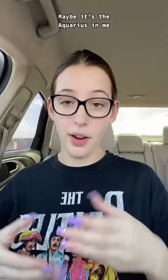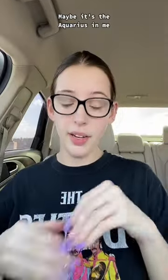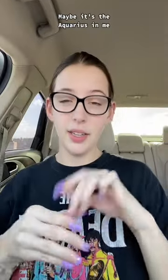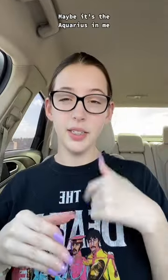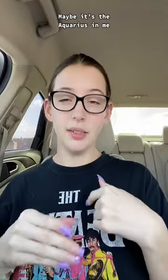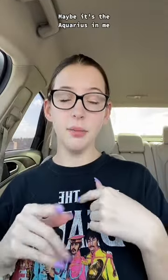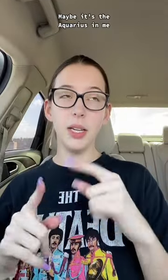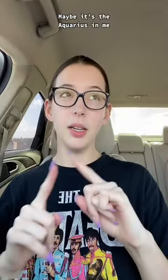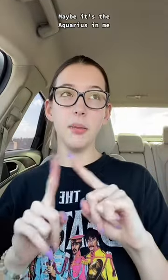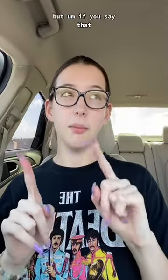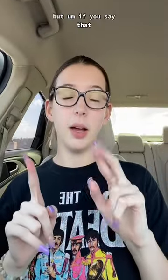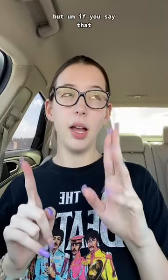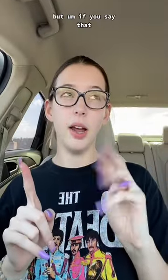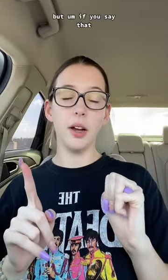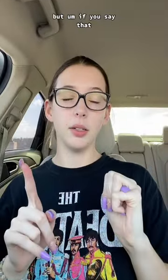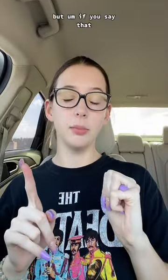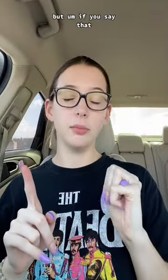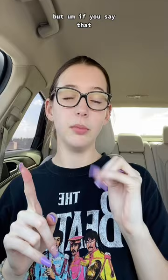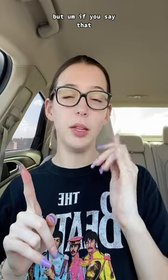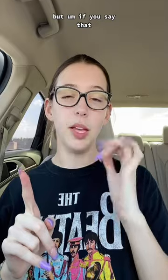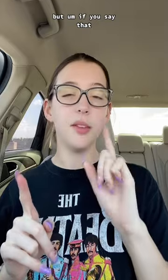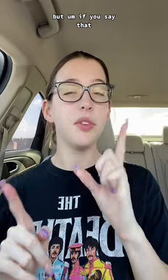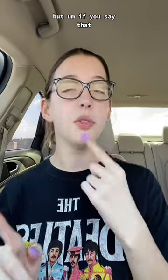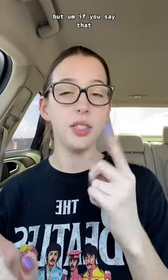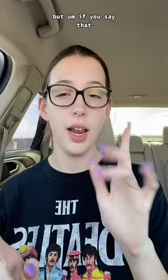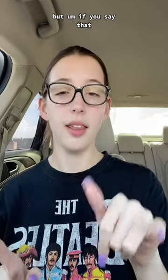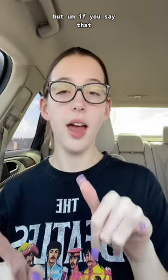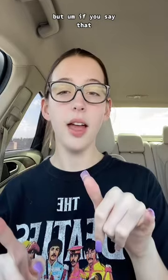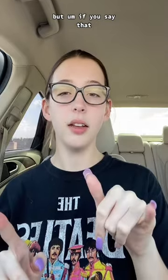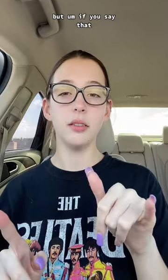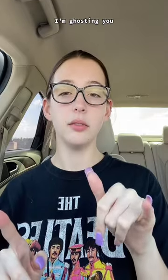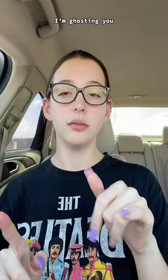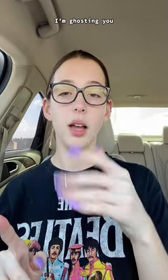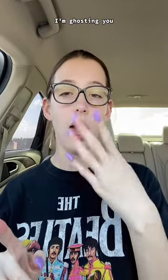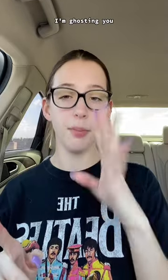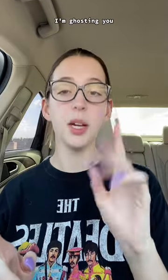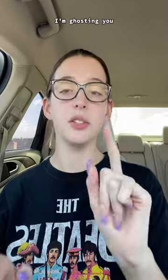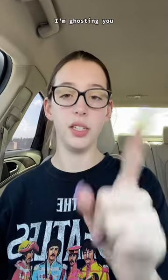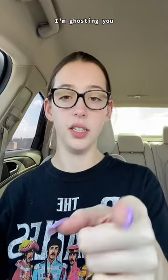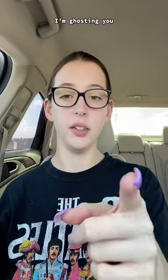Aquarius in me, but if you say that, I'm ghosting you.